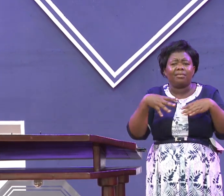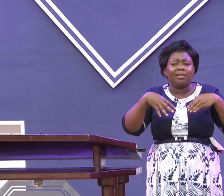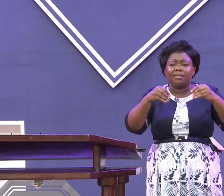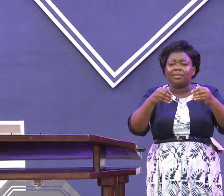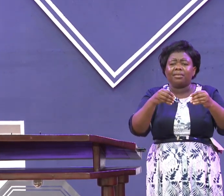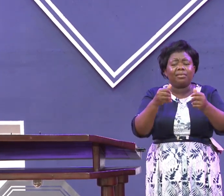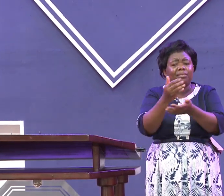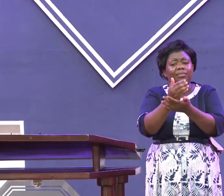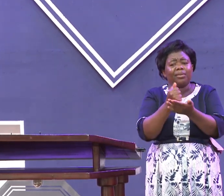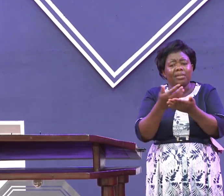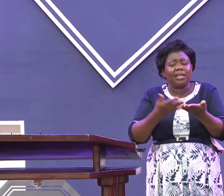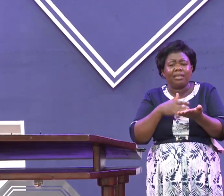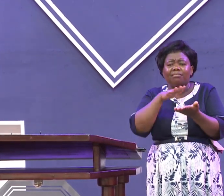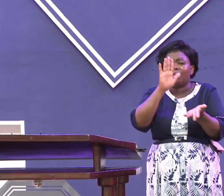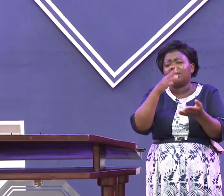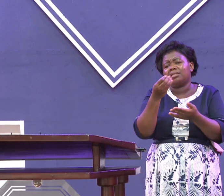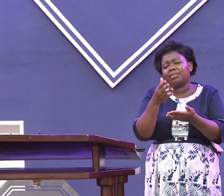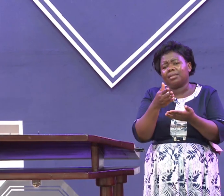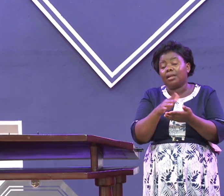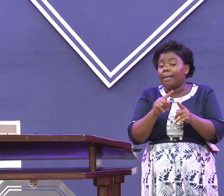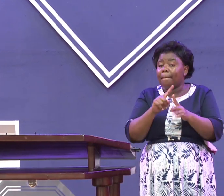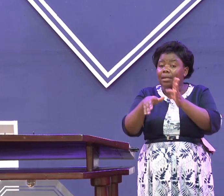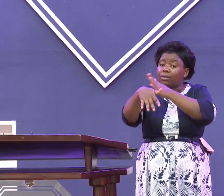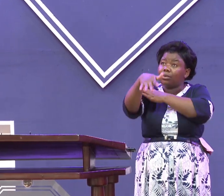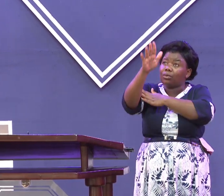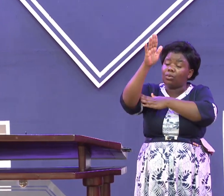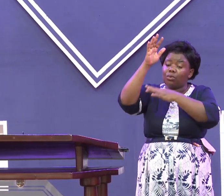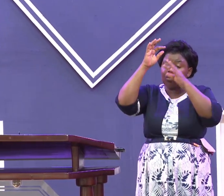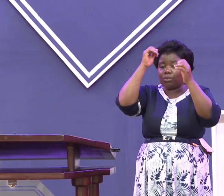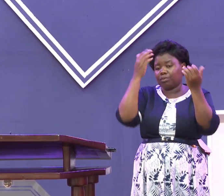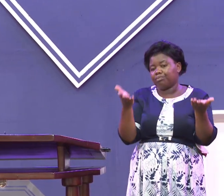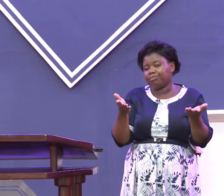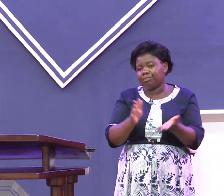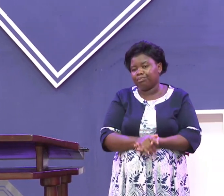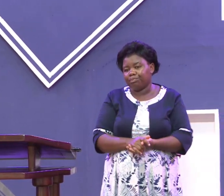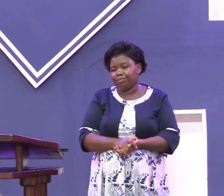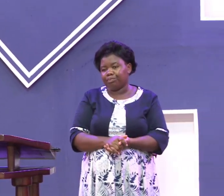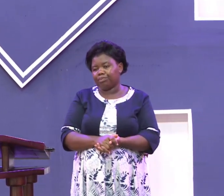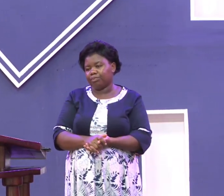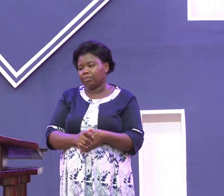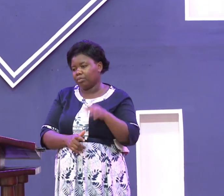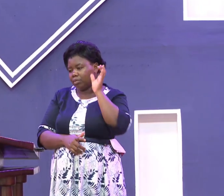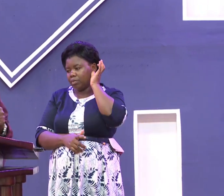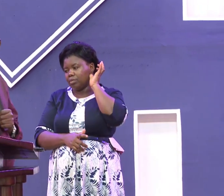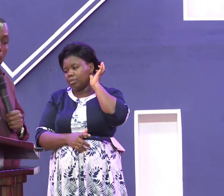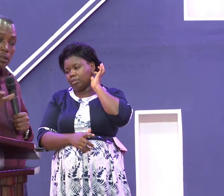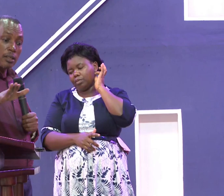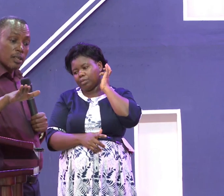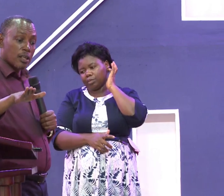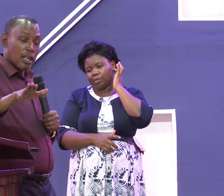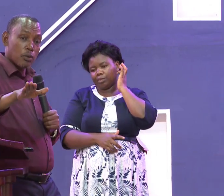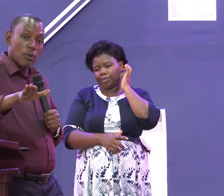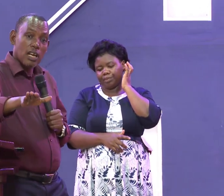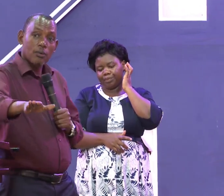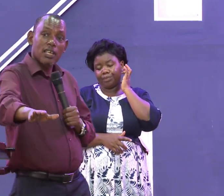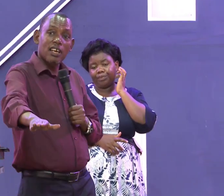katonda. I heard of a man who had too much money, but he remained with a debt of 400, yet he didn't get healed. That is